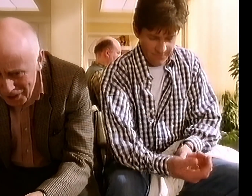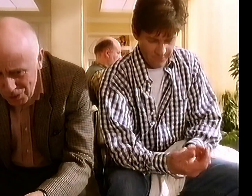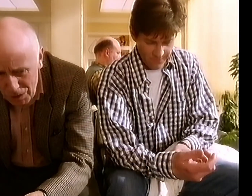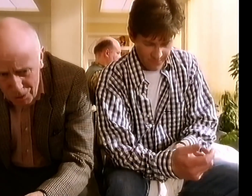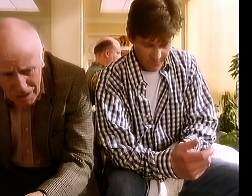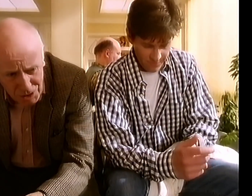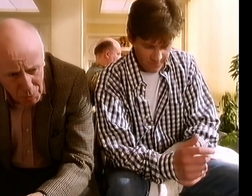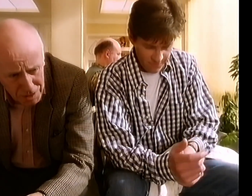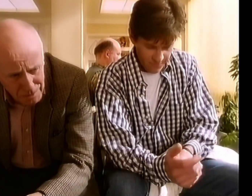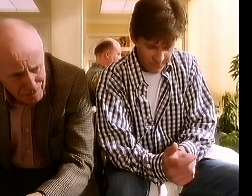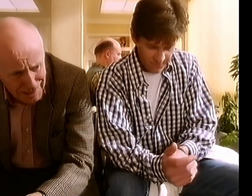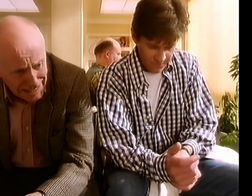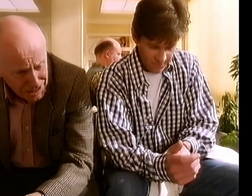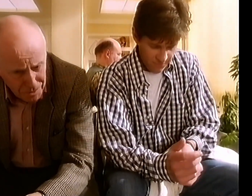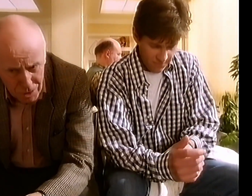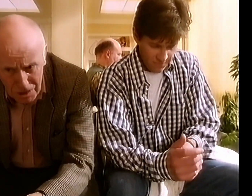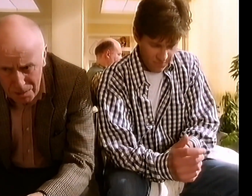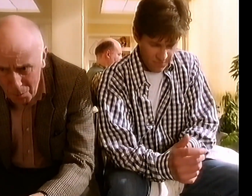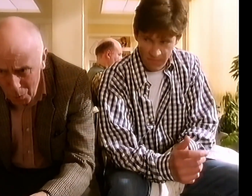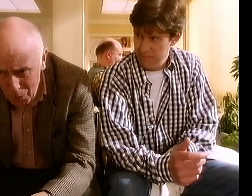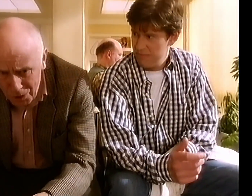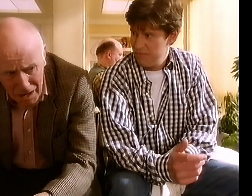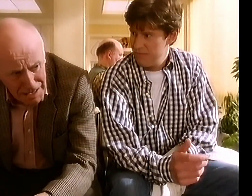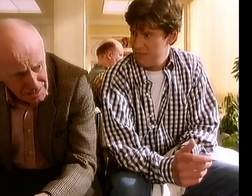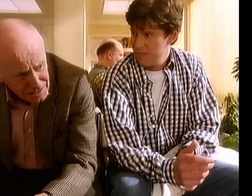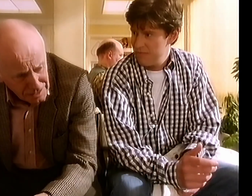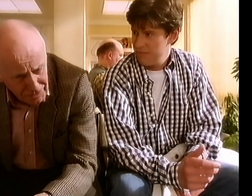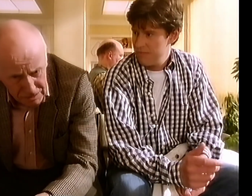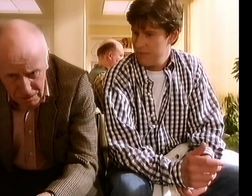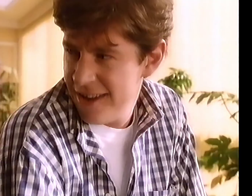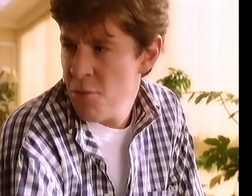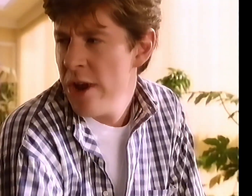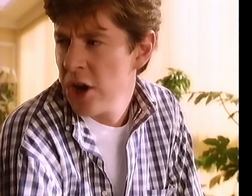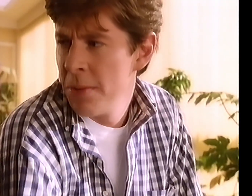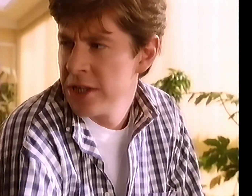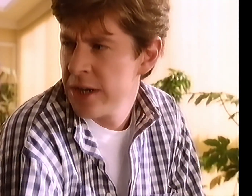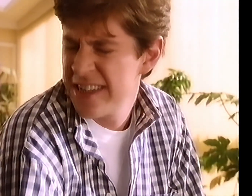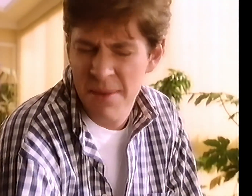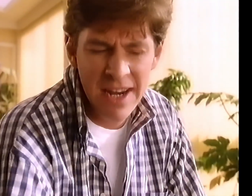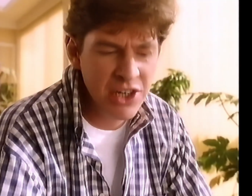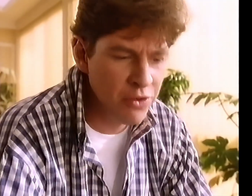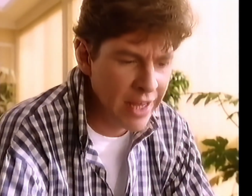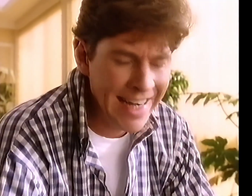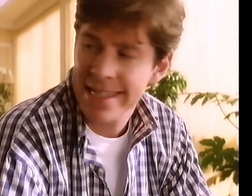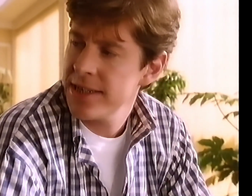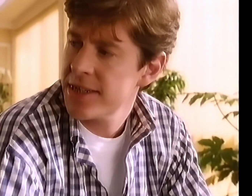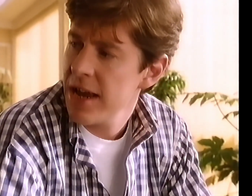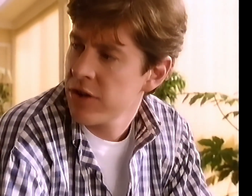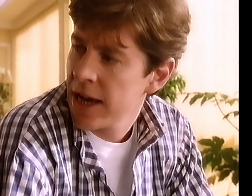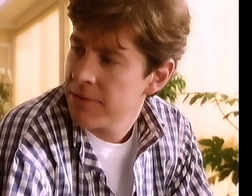run through your hands quicker than lax did through your Aunt Maud. You hated saving. No, Maria got me into it. It's an Abbey National thing, an instant saver account.